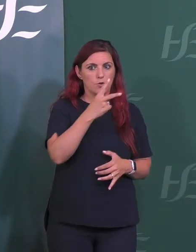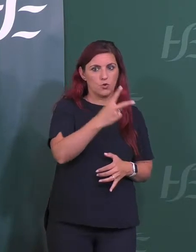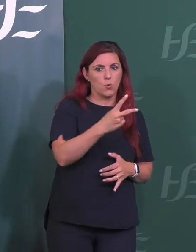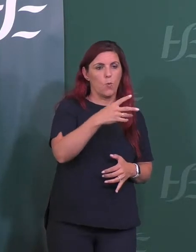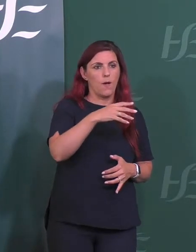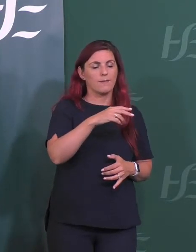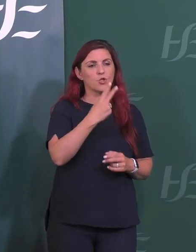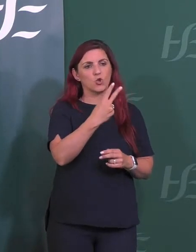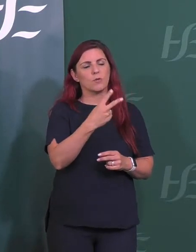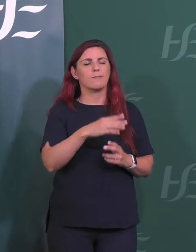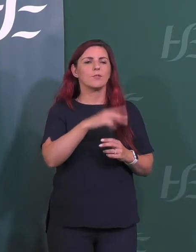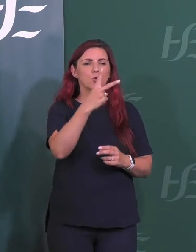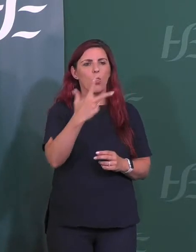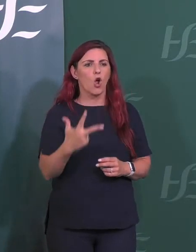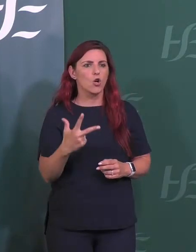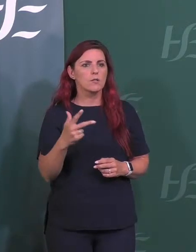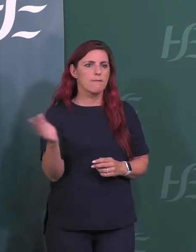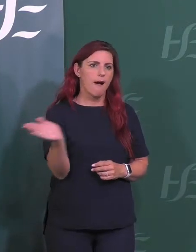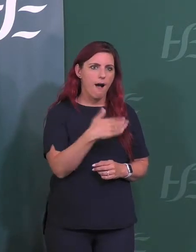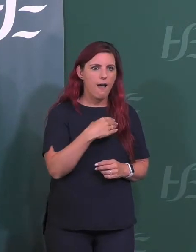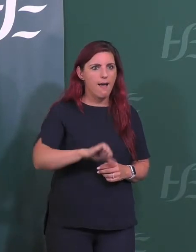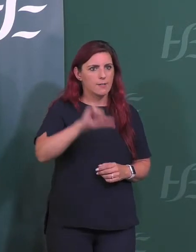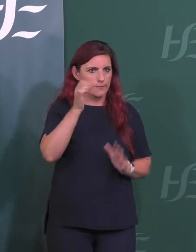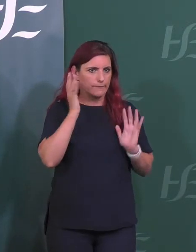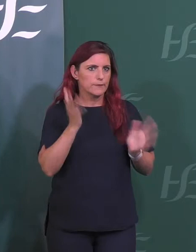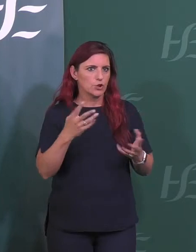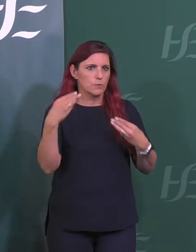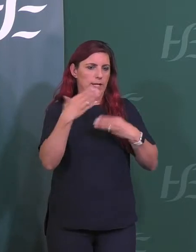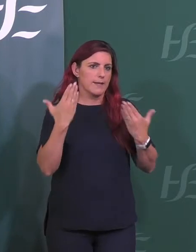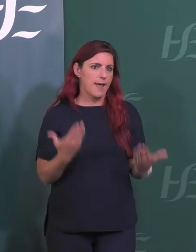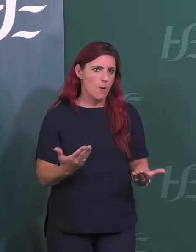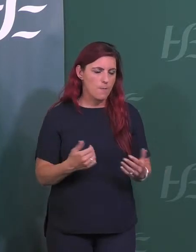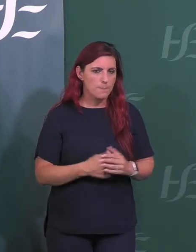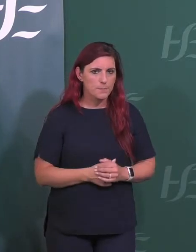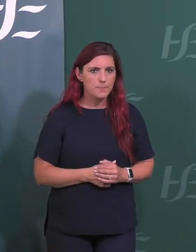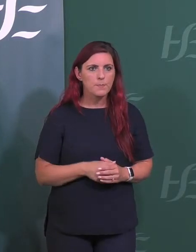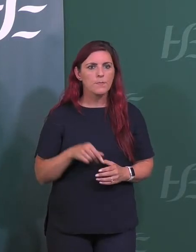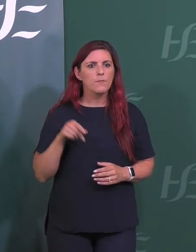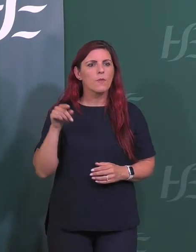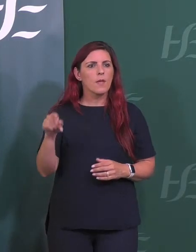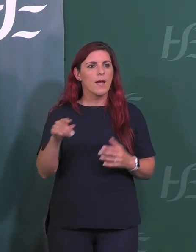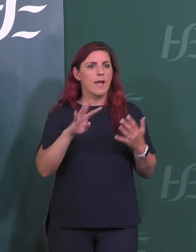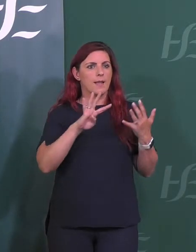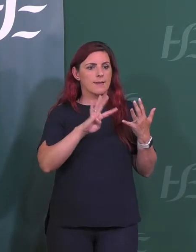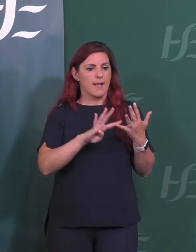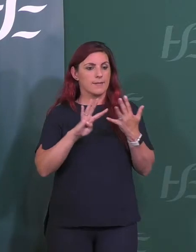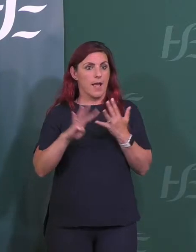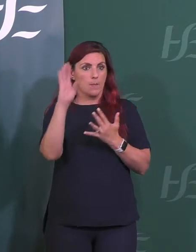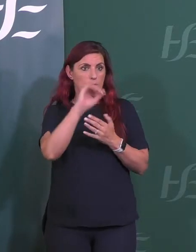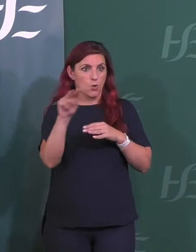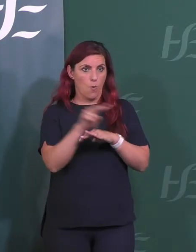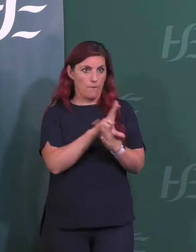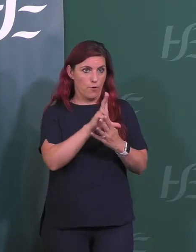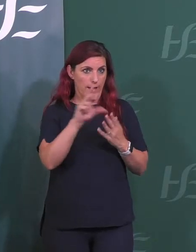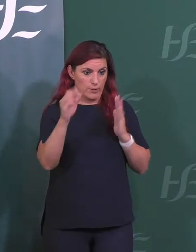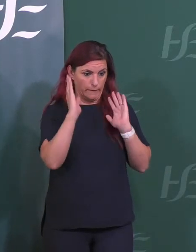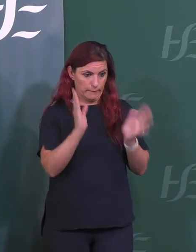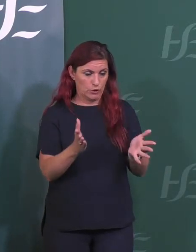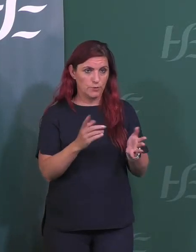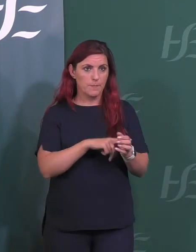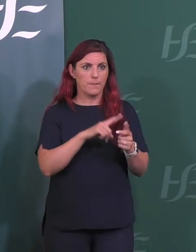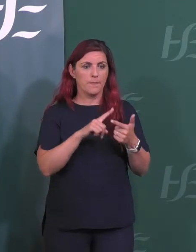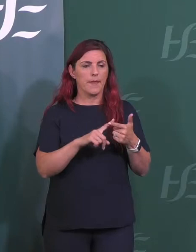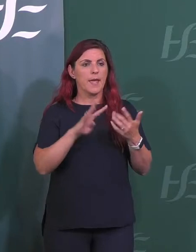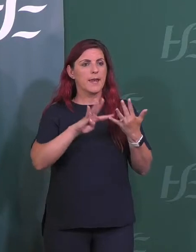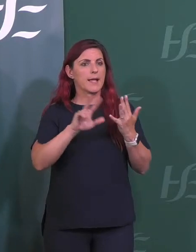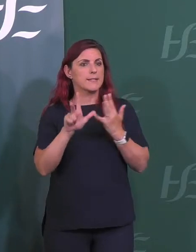across the vaccination programme for the age groups, and very briefly again, 99% over for the 80s plus, 98% for the 70s